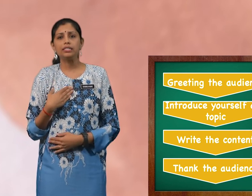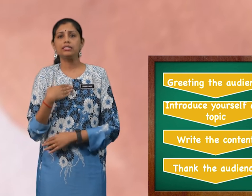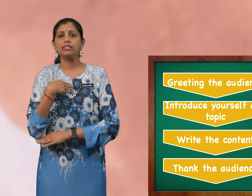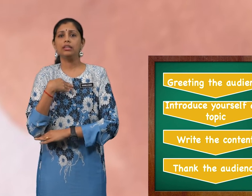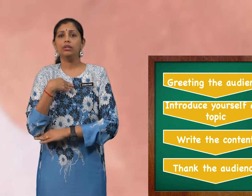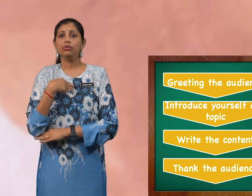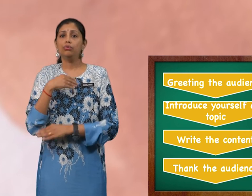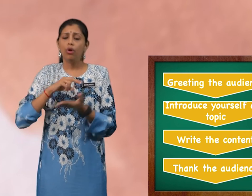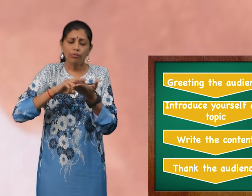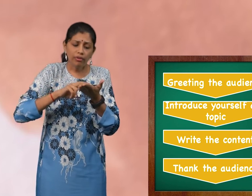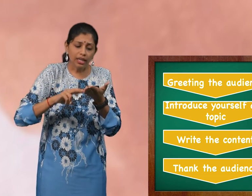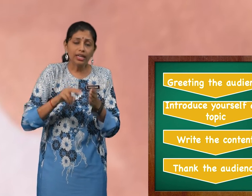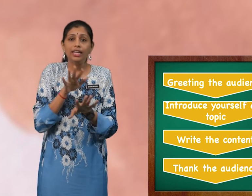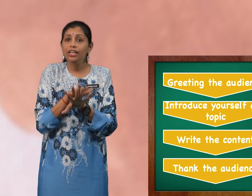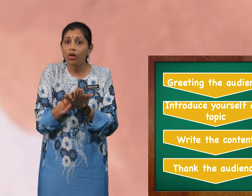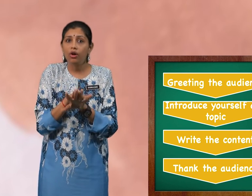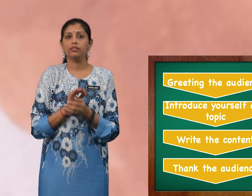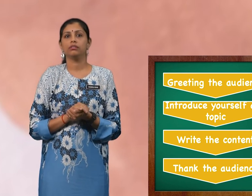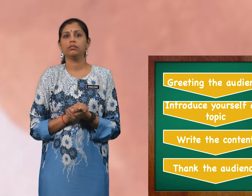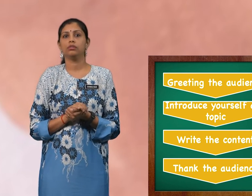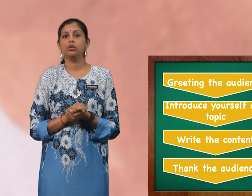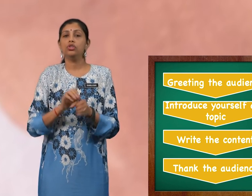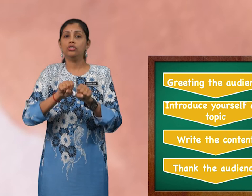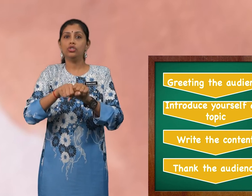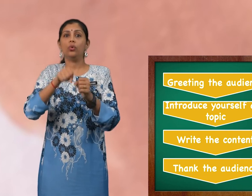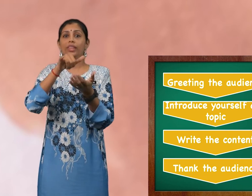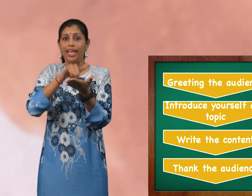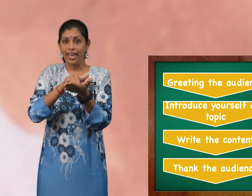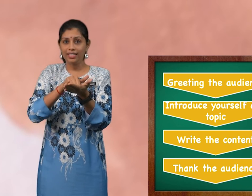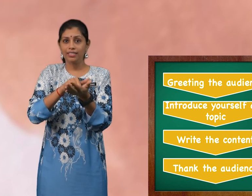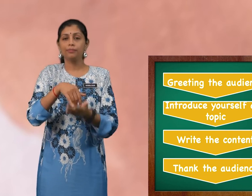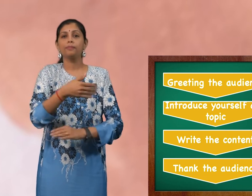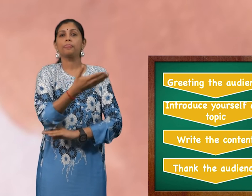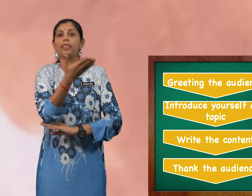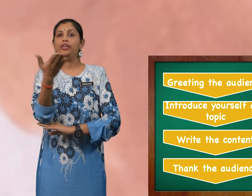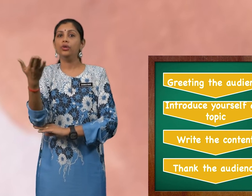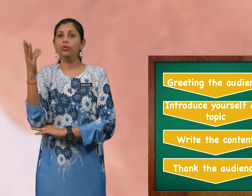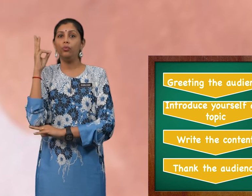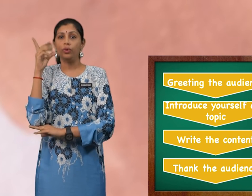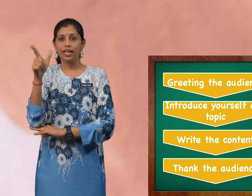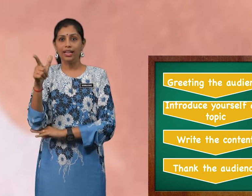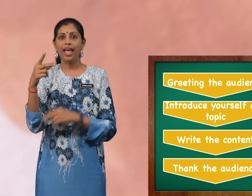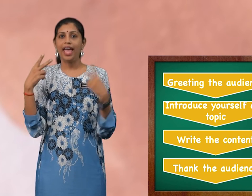Please do read a lot so that you will